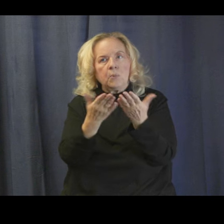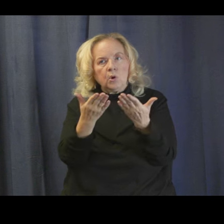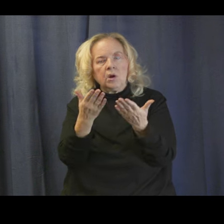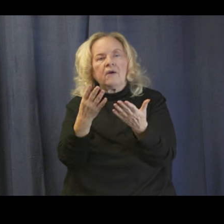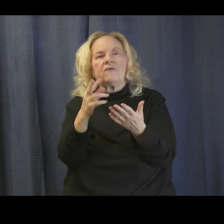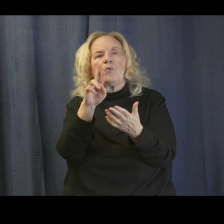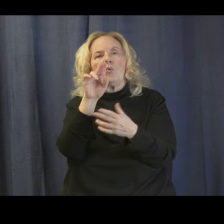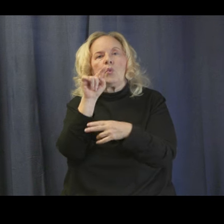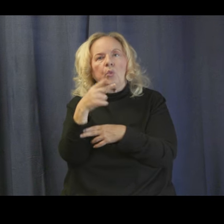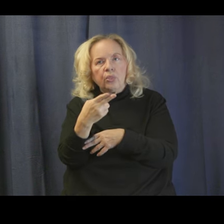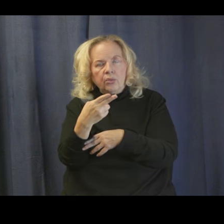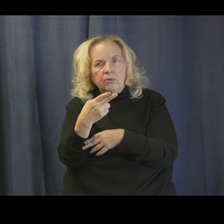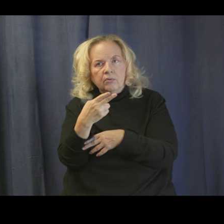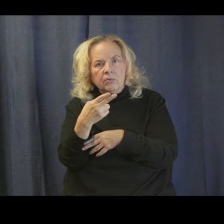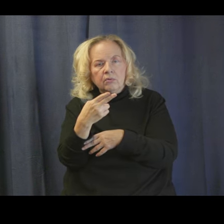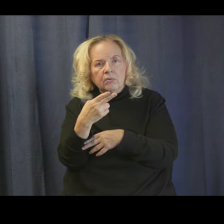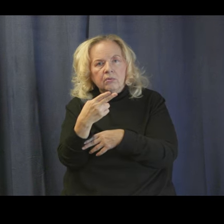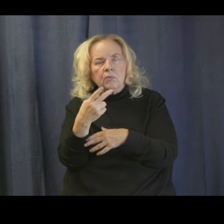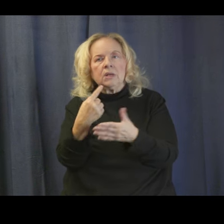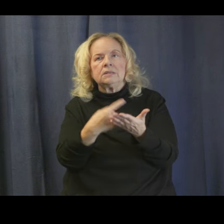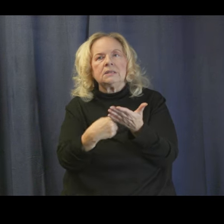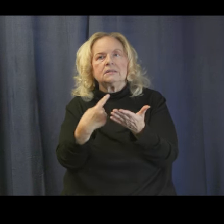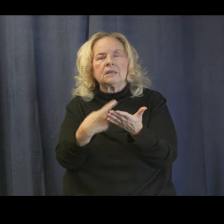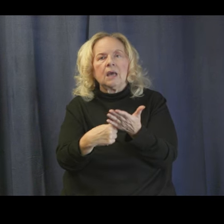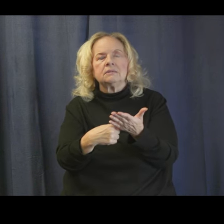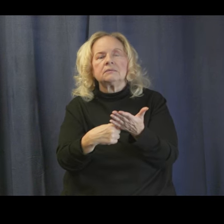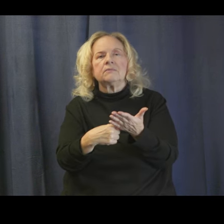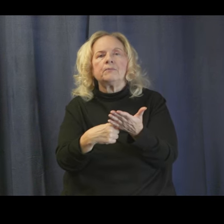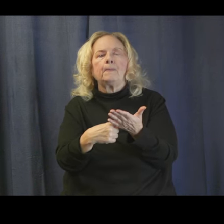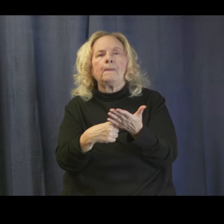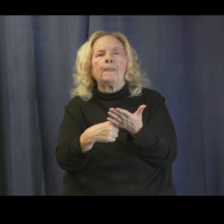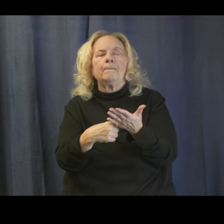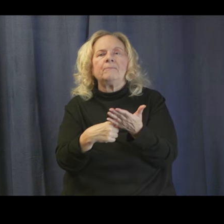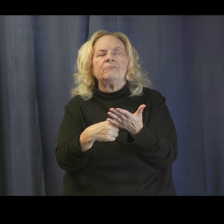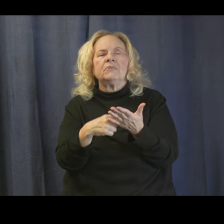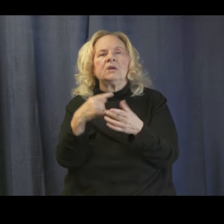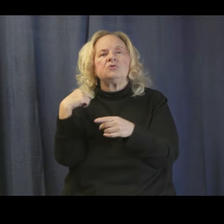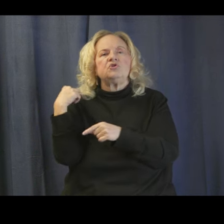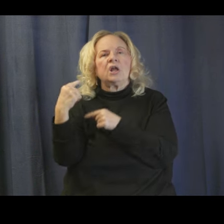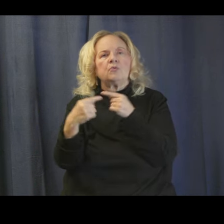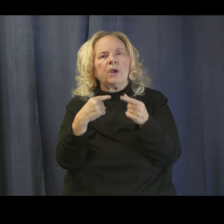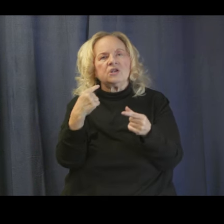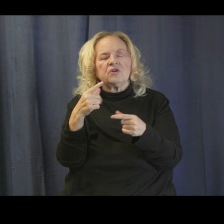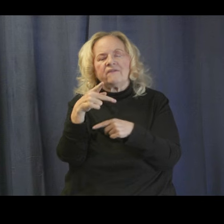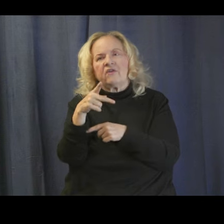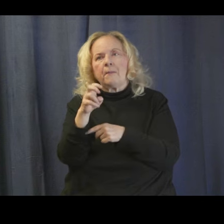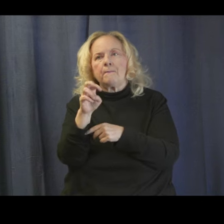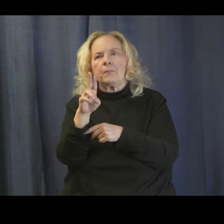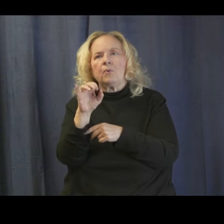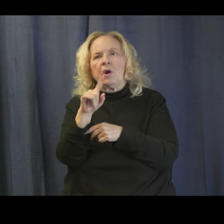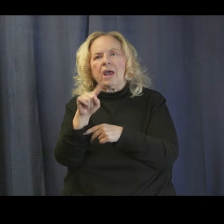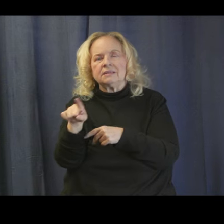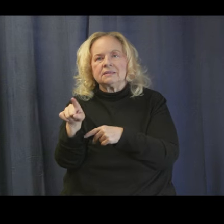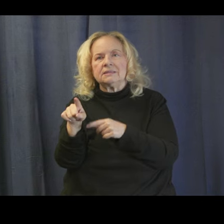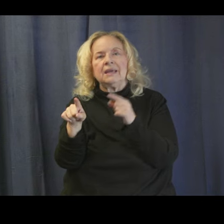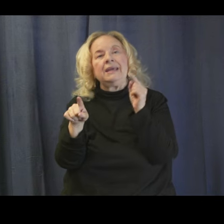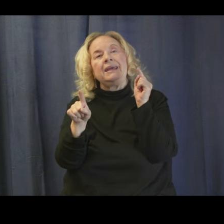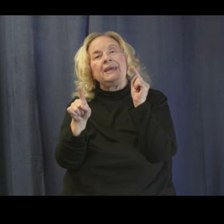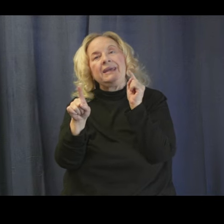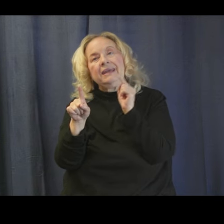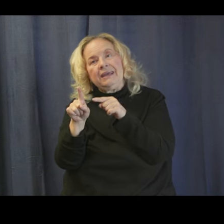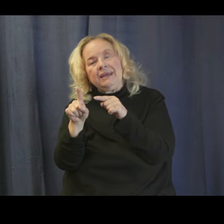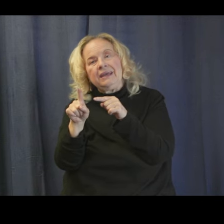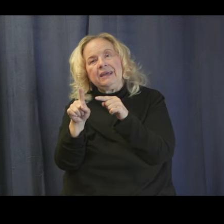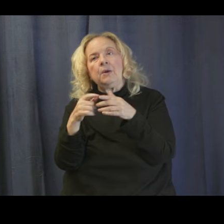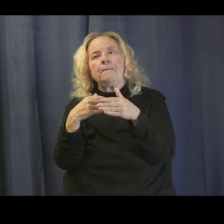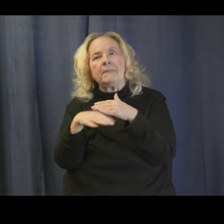book of Ruth, when it talks about the generations of Perez, and he is the